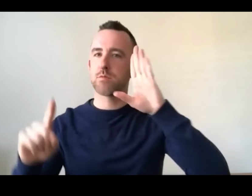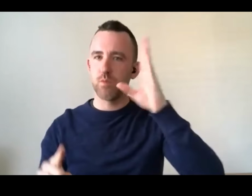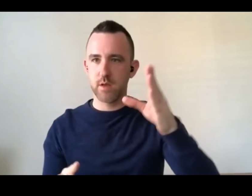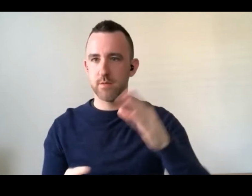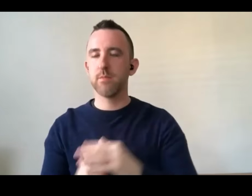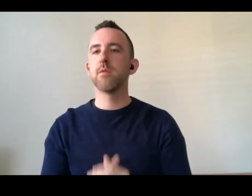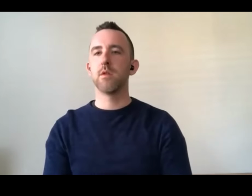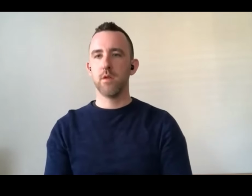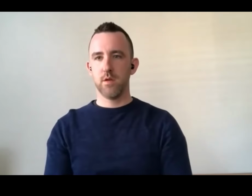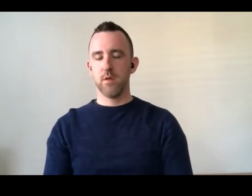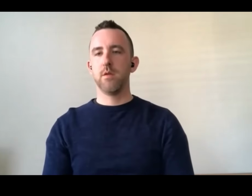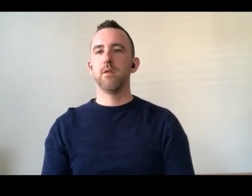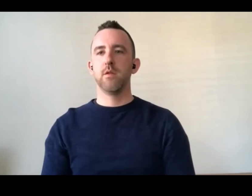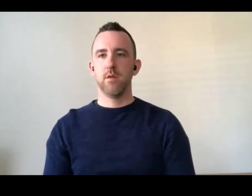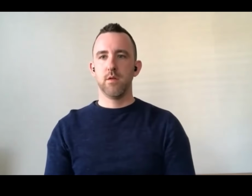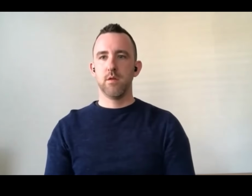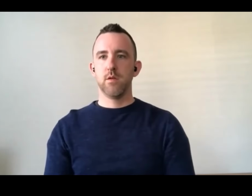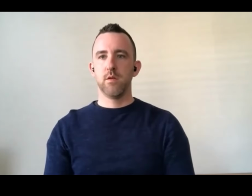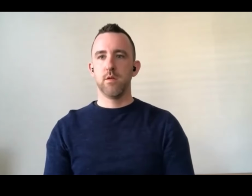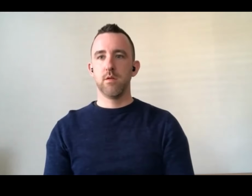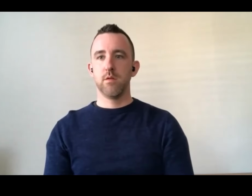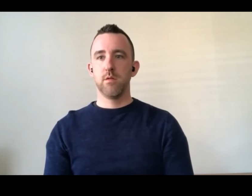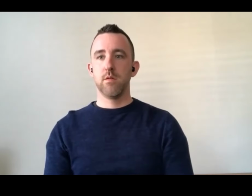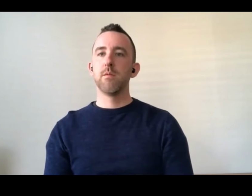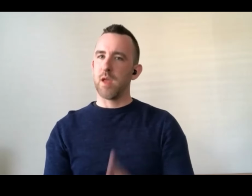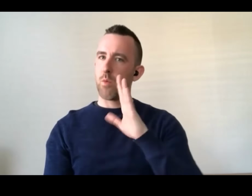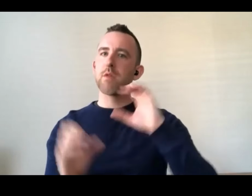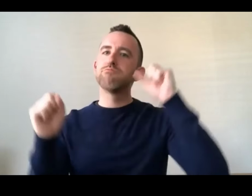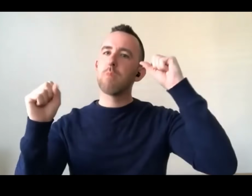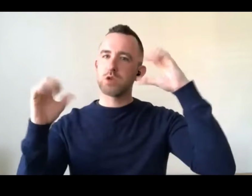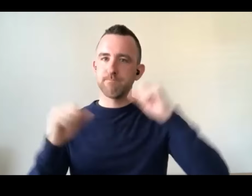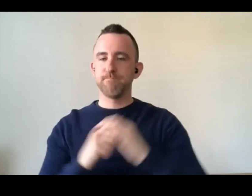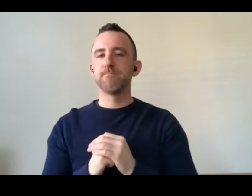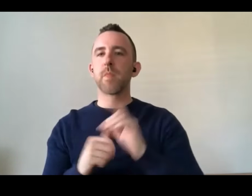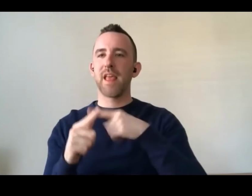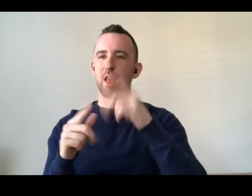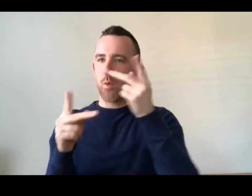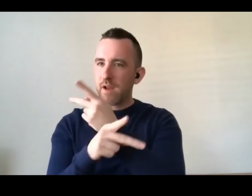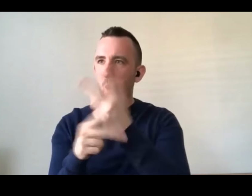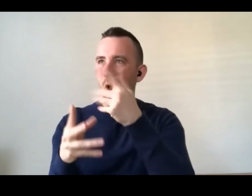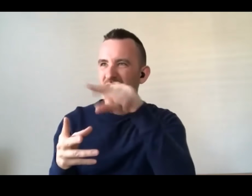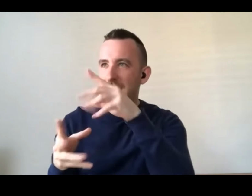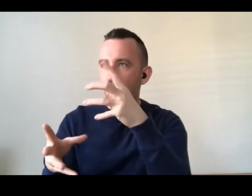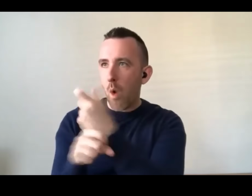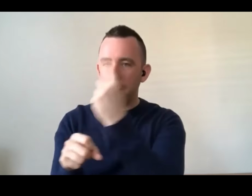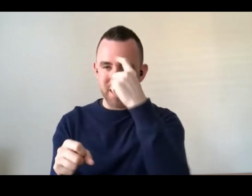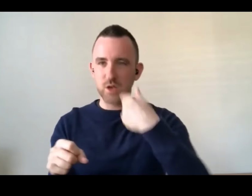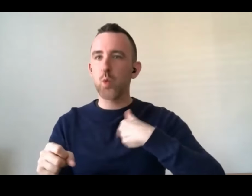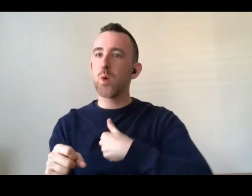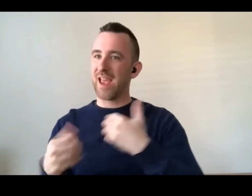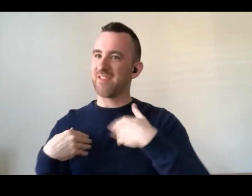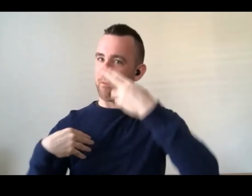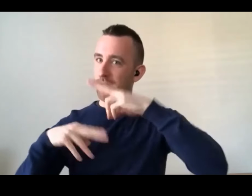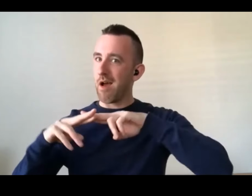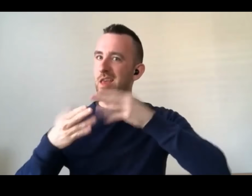teams, and you know, that's going to be awesome. And then they'll get to find out what they won, because we have some fun things